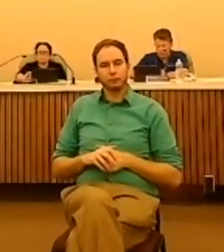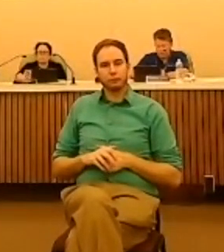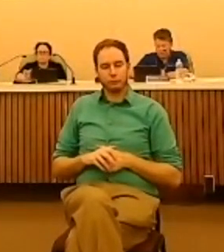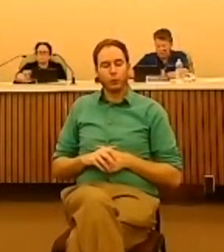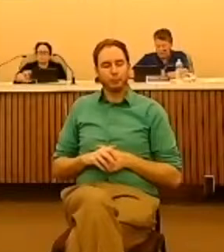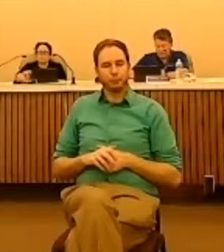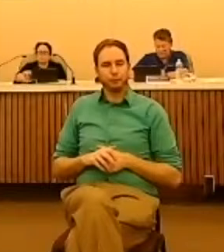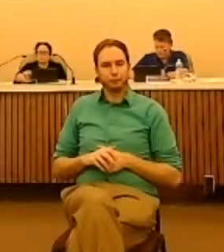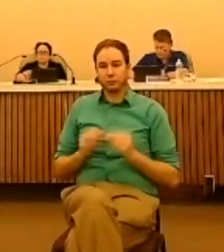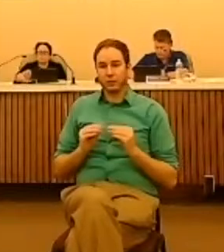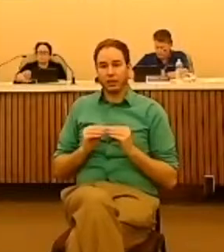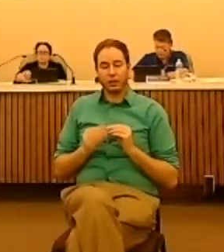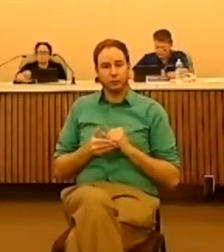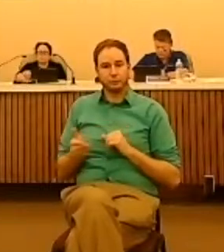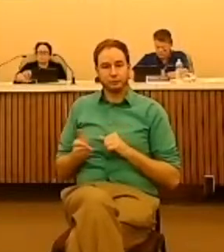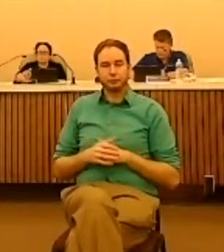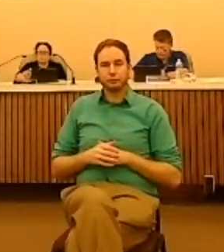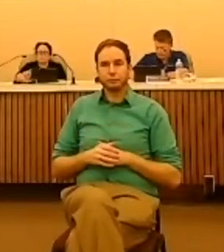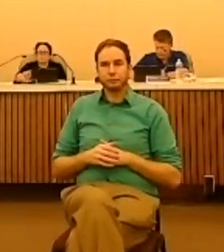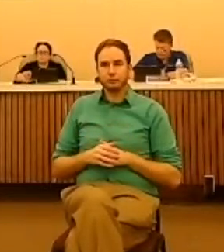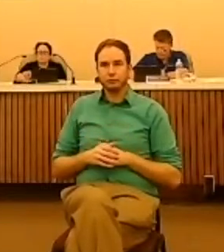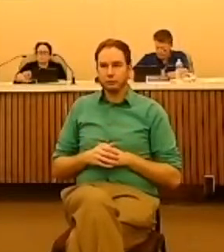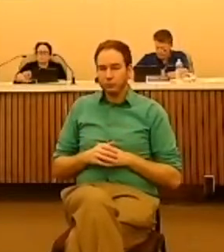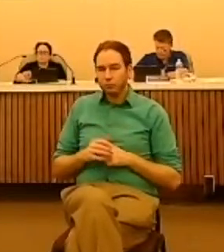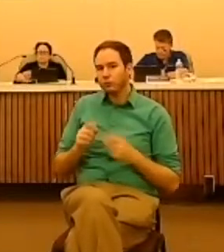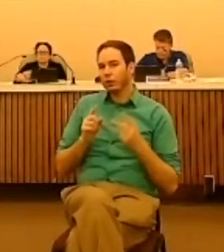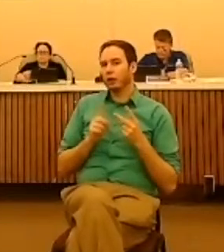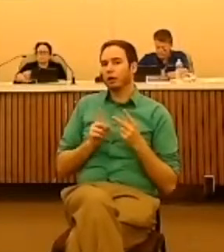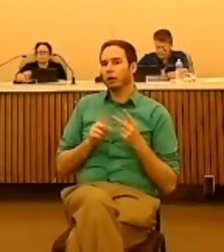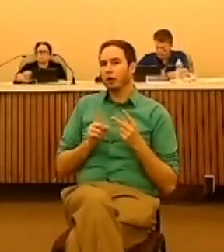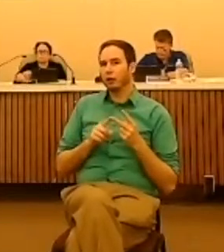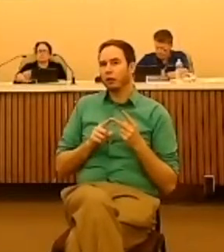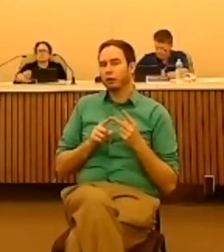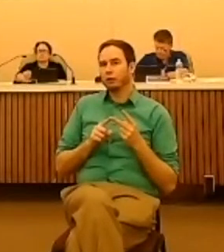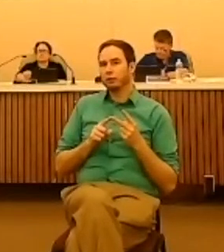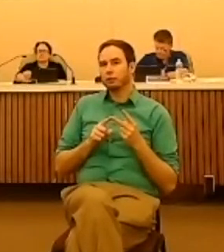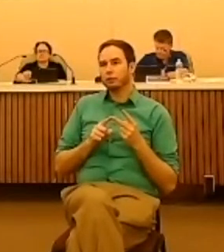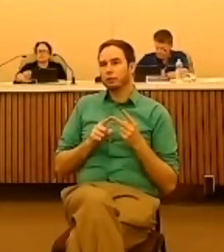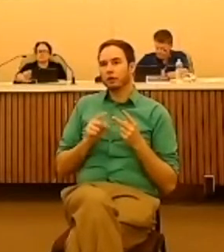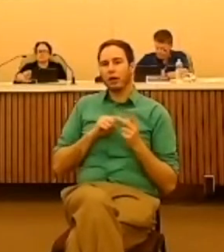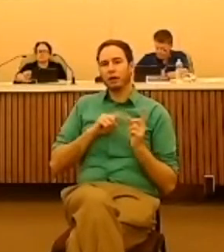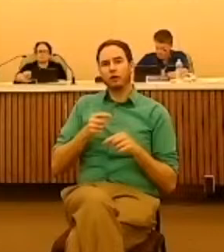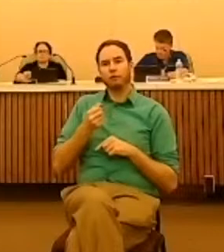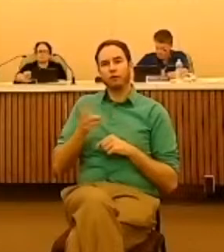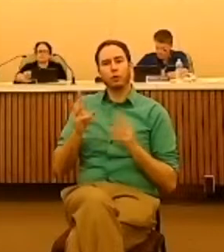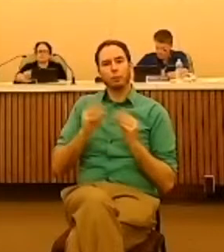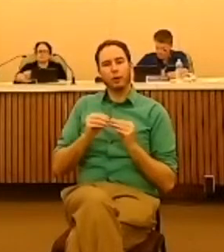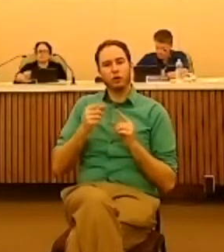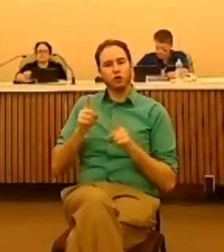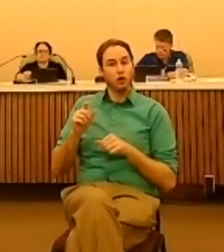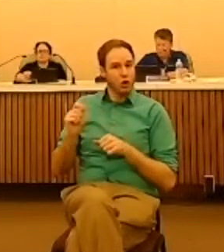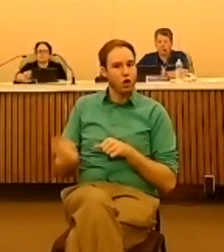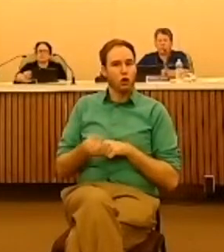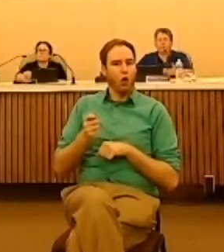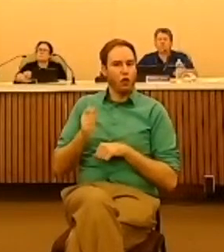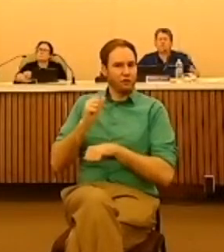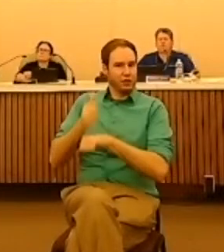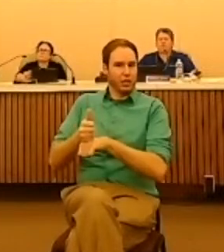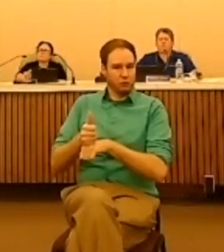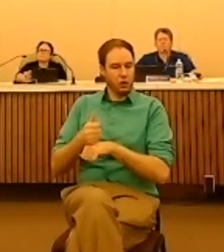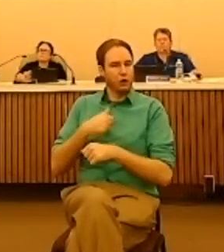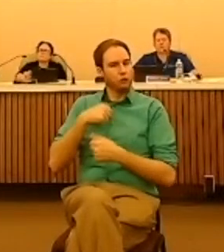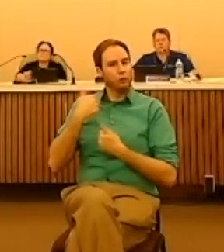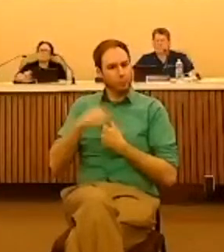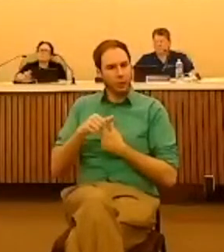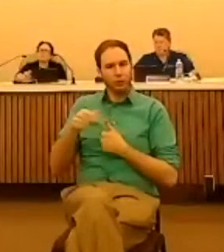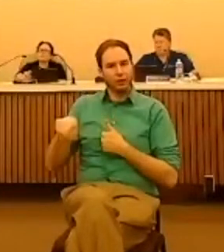Okay, anything else? One of the things I came to a couple of meetings when the golf course was going in, and I